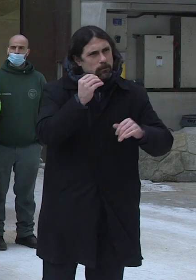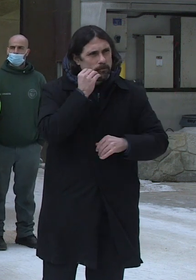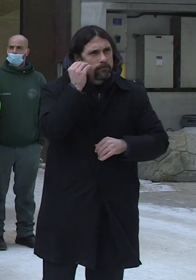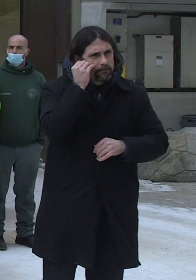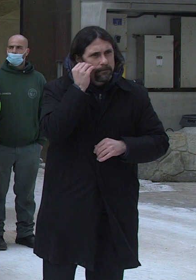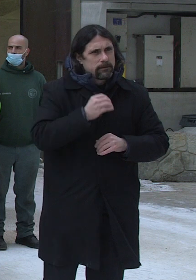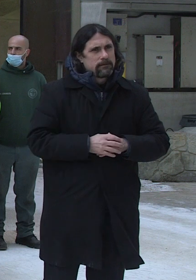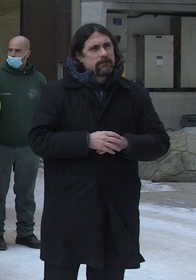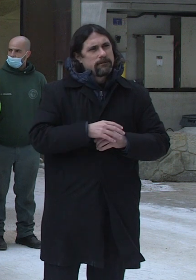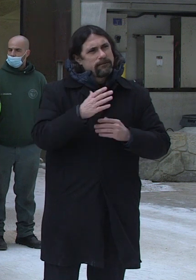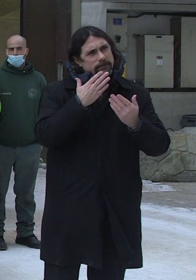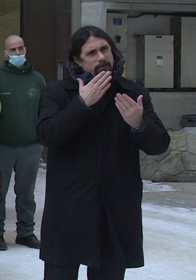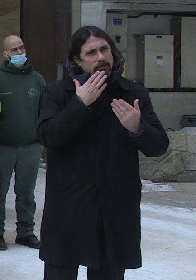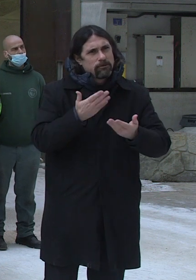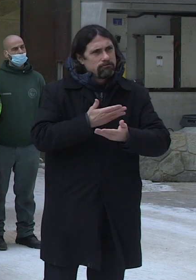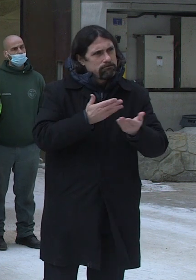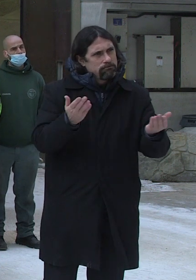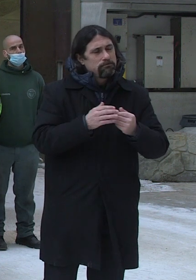questions.